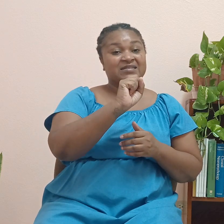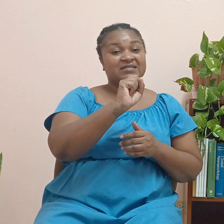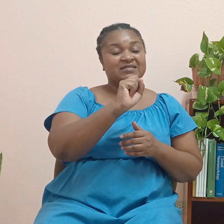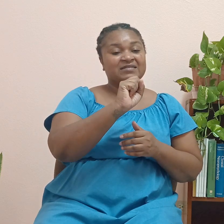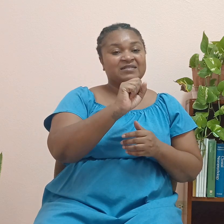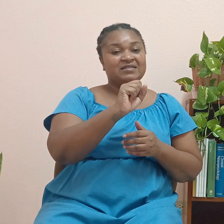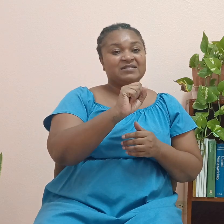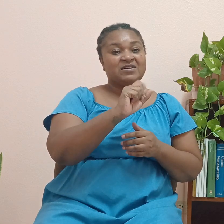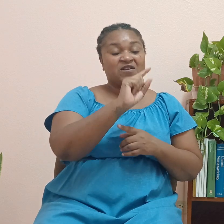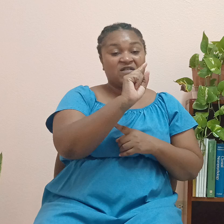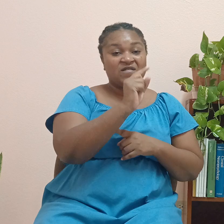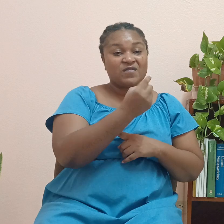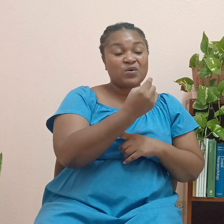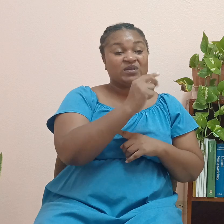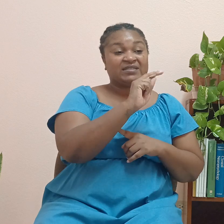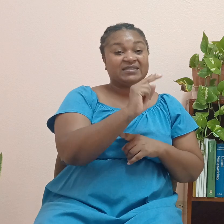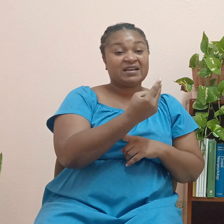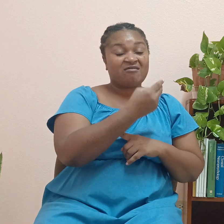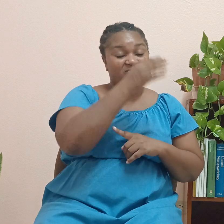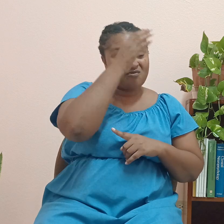1st and 2nd Corinthians,